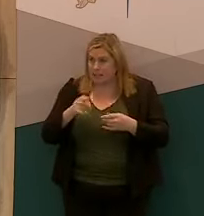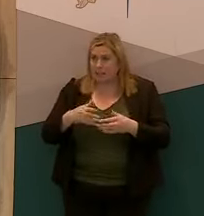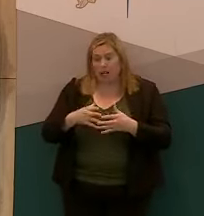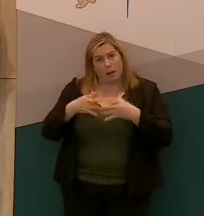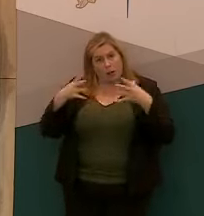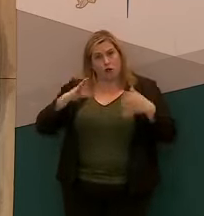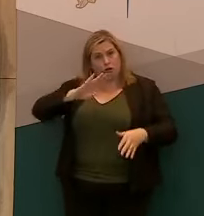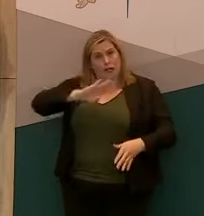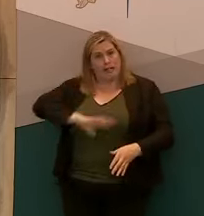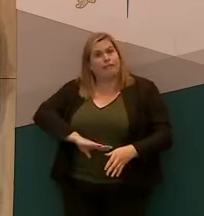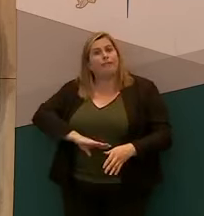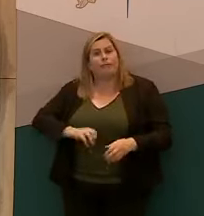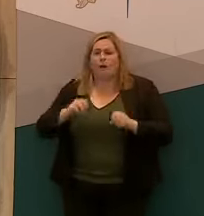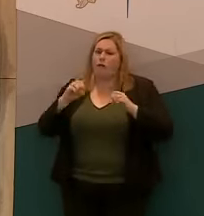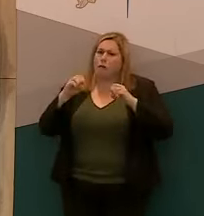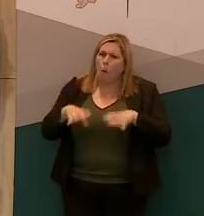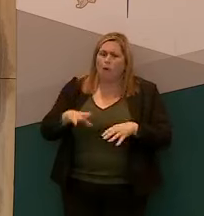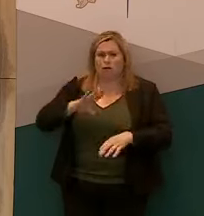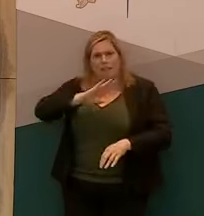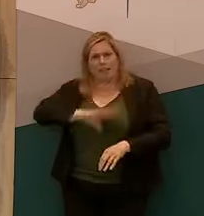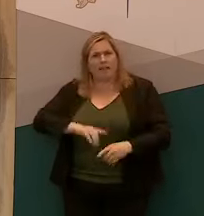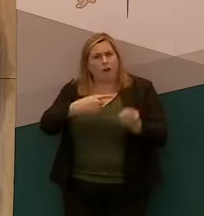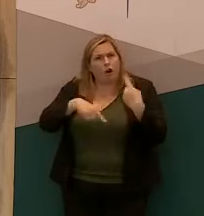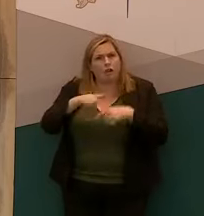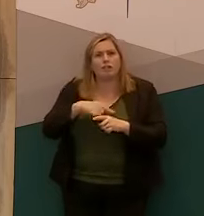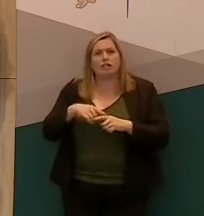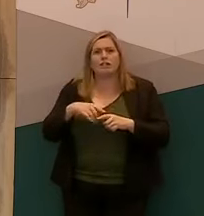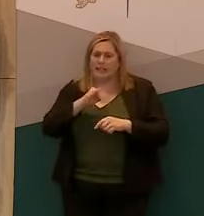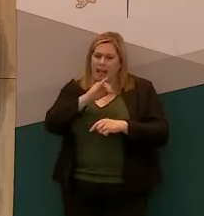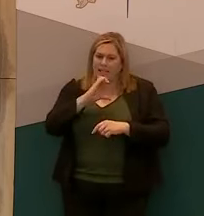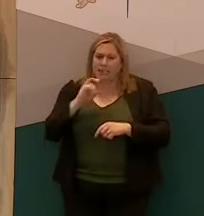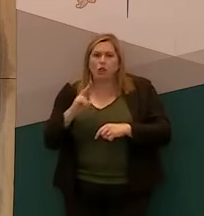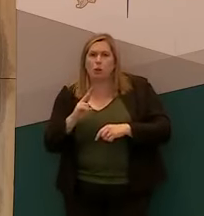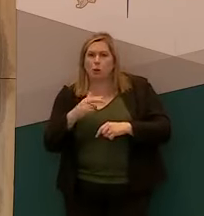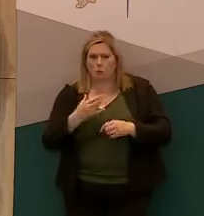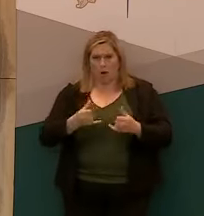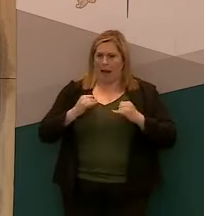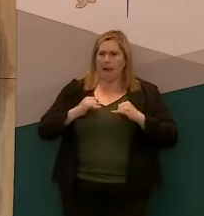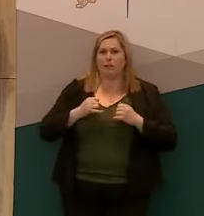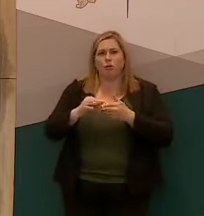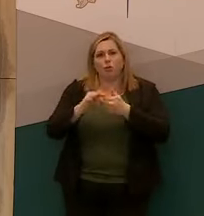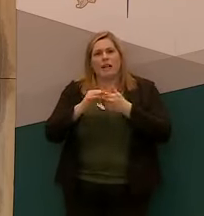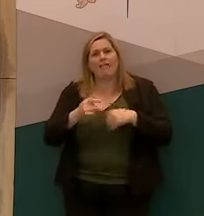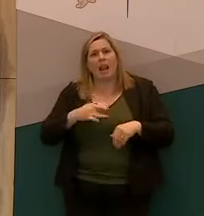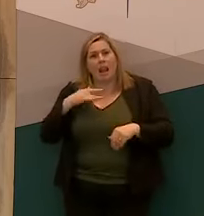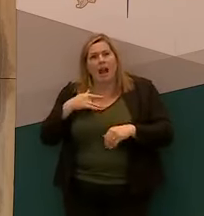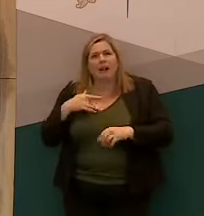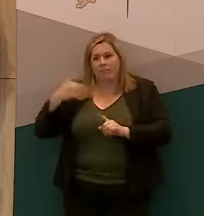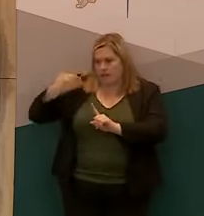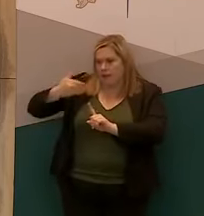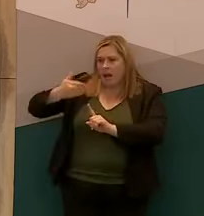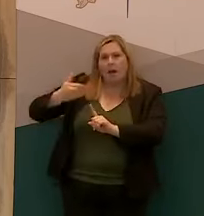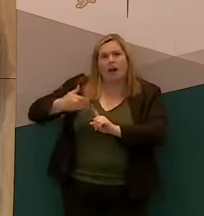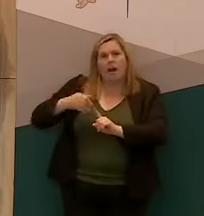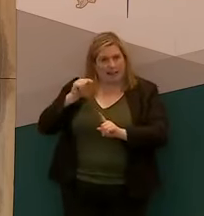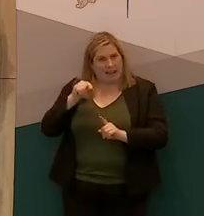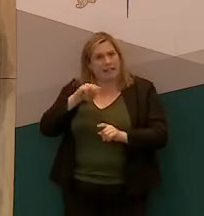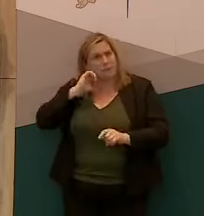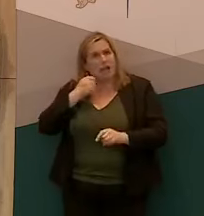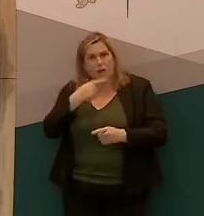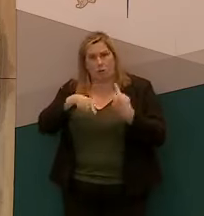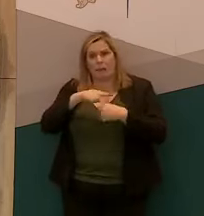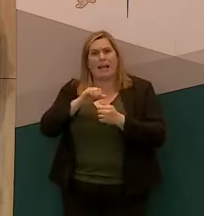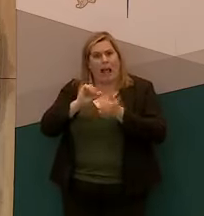relief to us that the number of critical care admissions has stabilised so much over the past week, and that's a tribute not just to the measures that were brought in, but everybody in